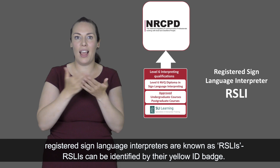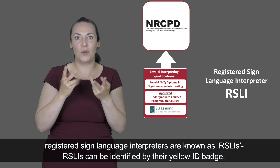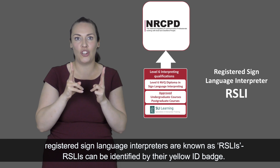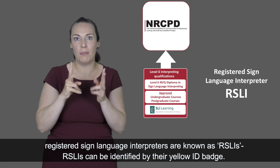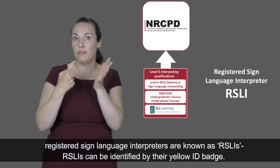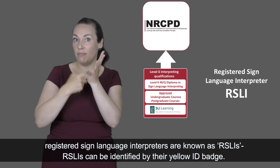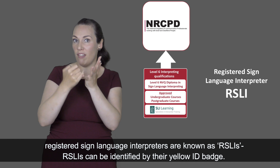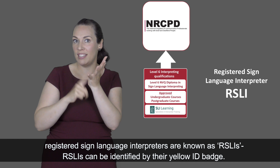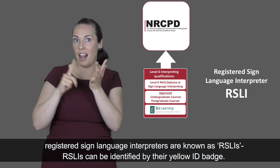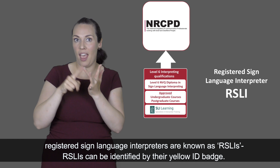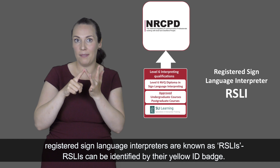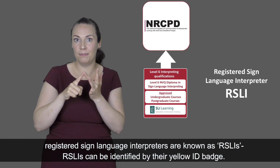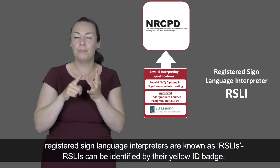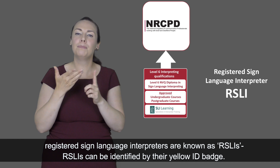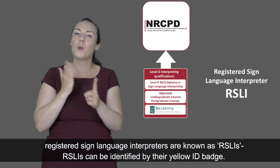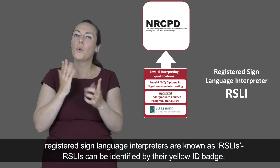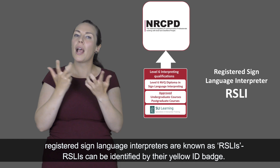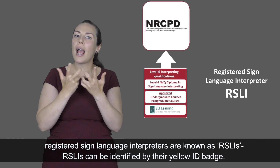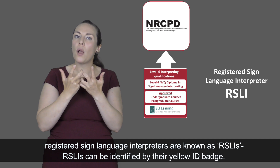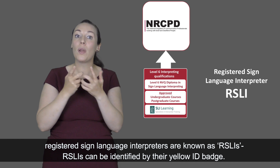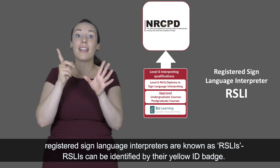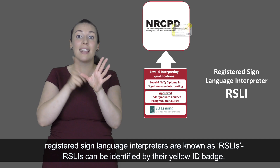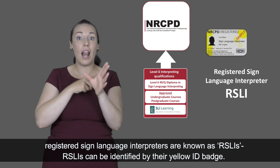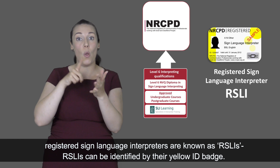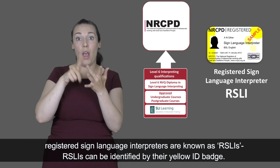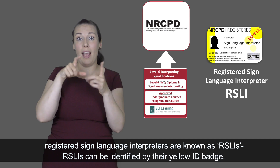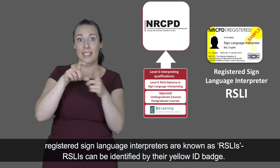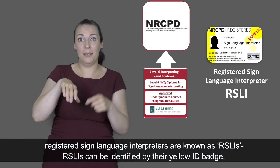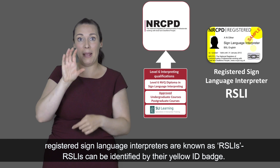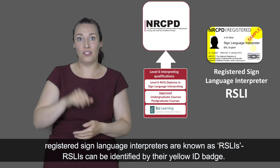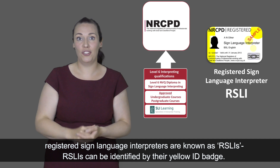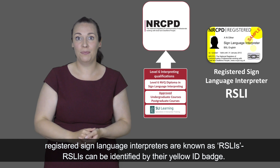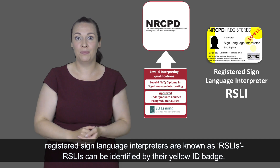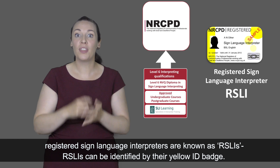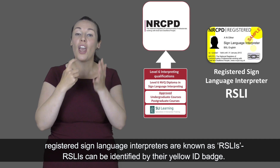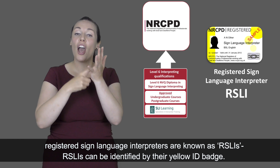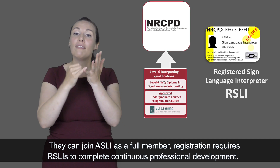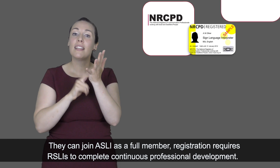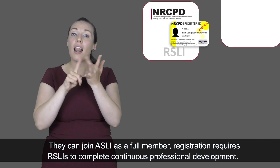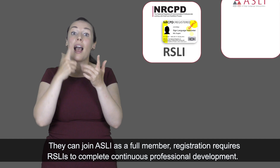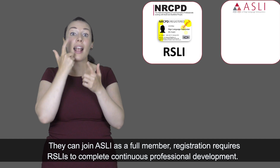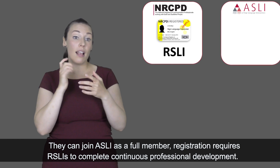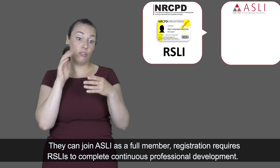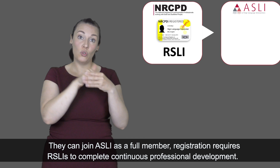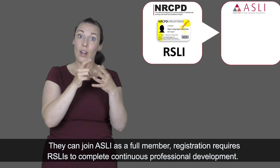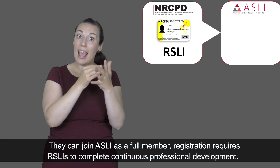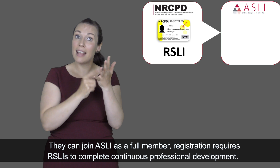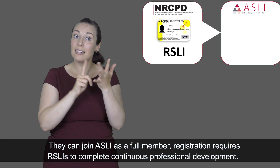Registered Sign Language Interpreters are known as RSLIs. RSLIs can be identified by their yellow ID badge. They can